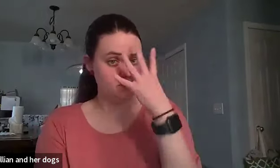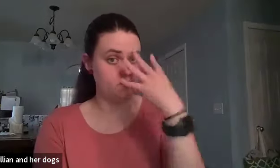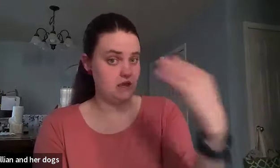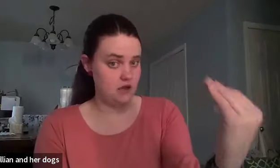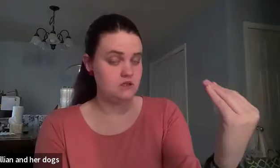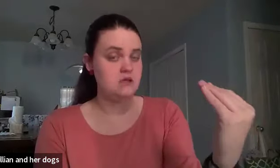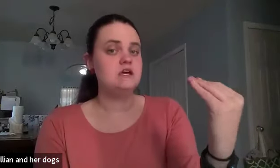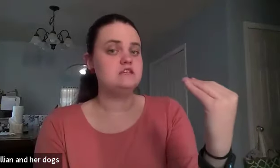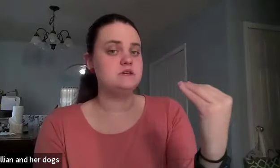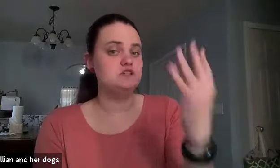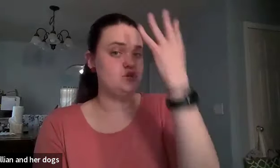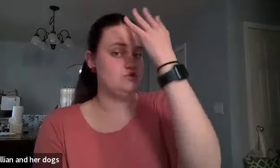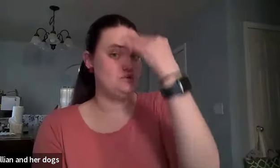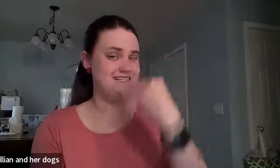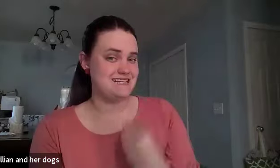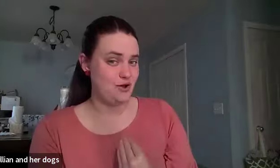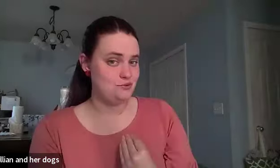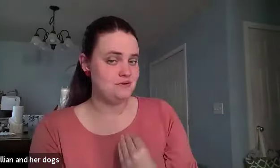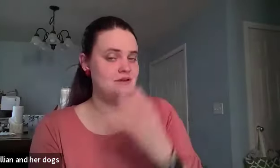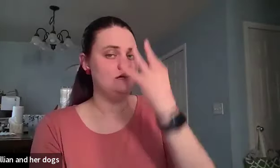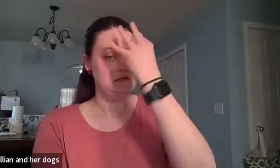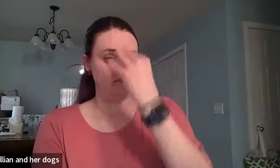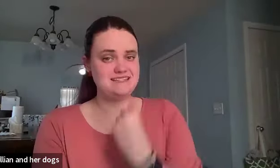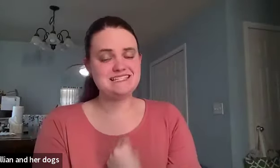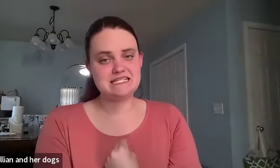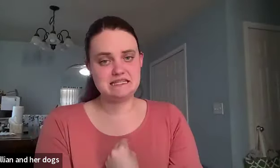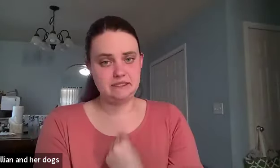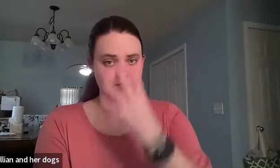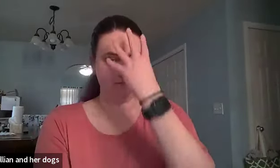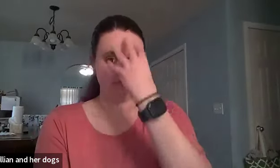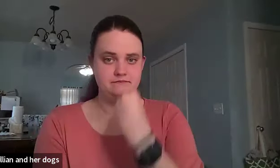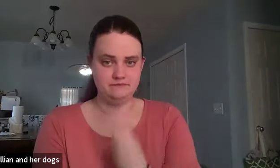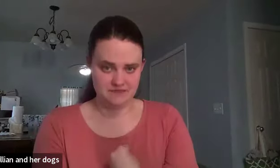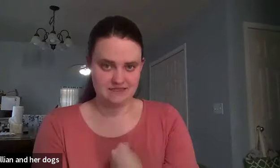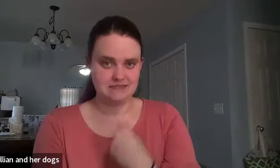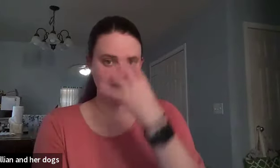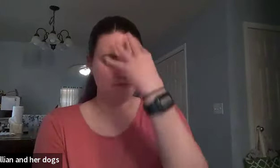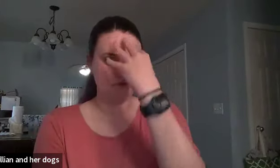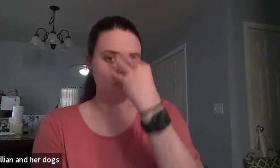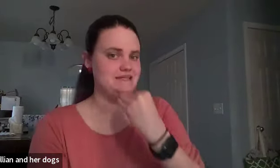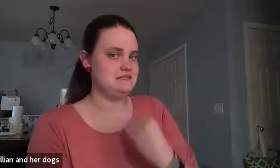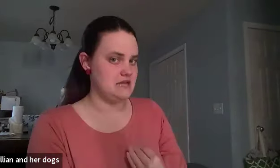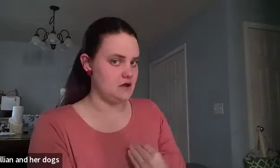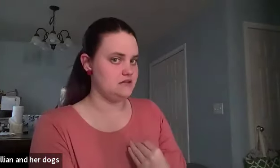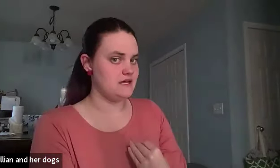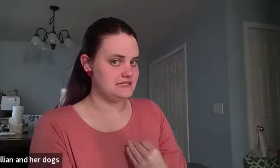emphasize going out is because when you go down, this is sleep. Sleep. So going down in that